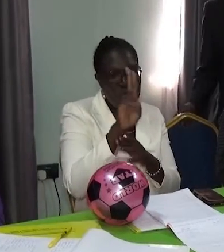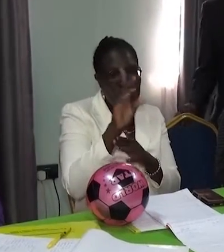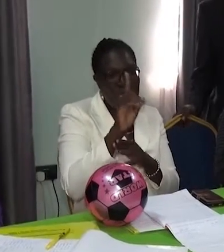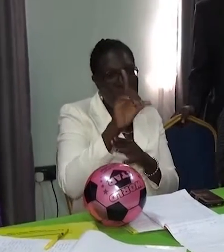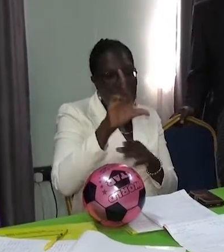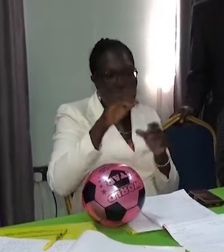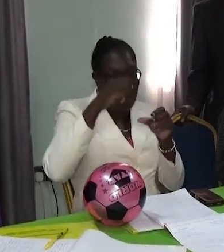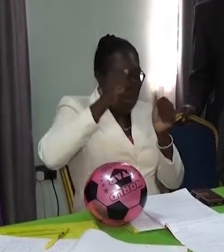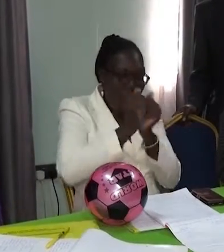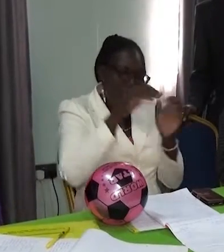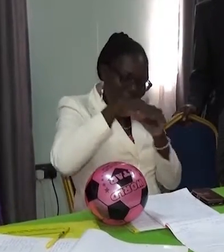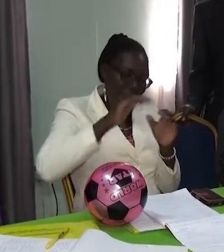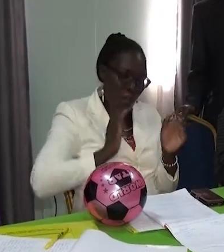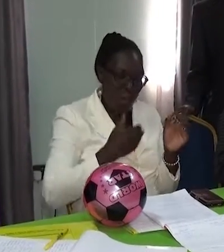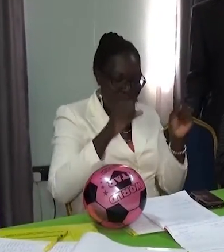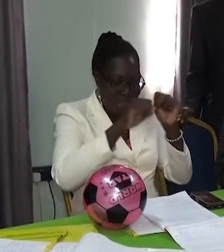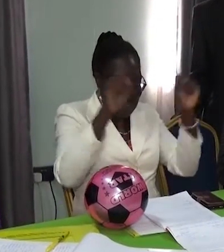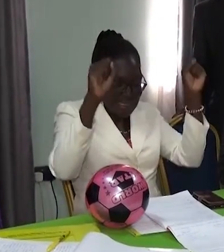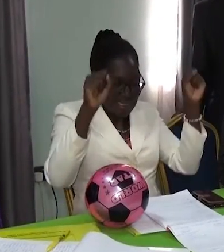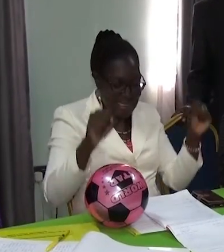So we should try to use these skills